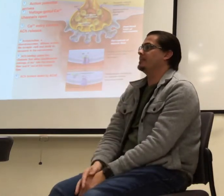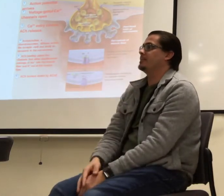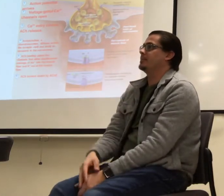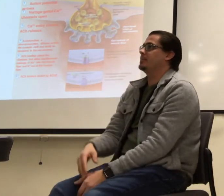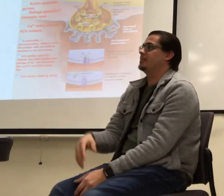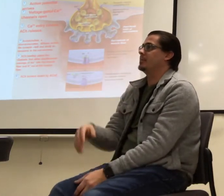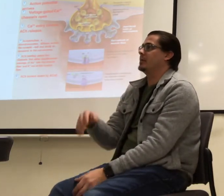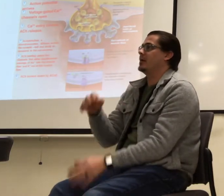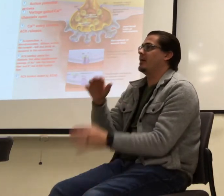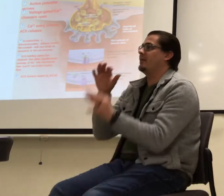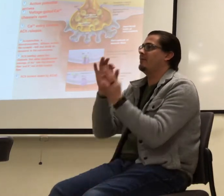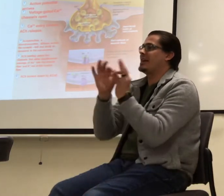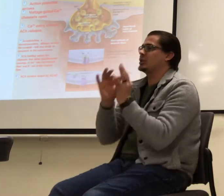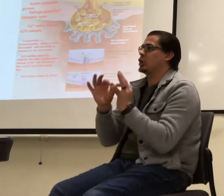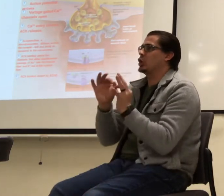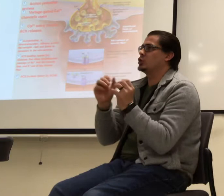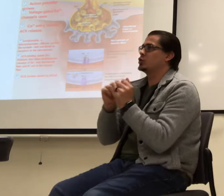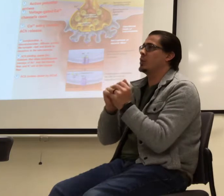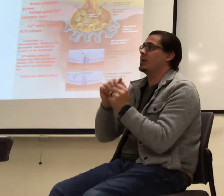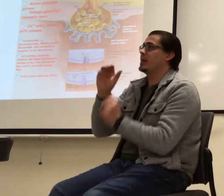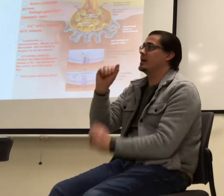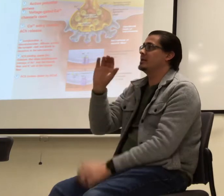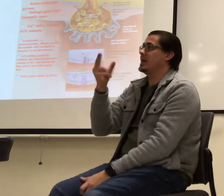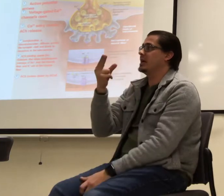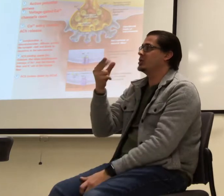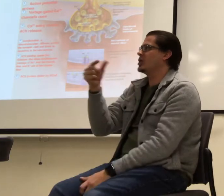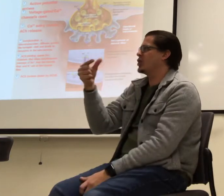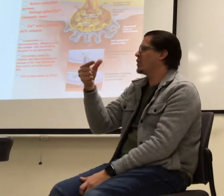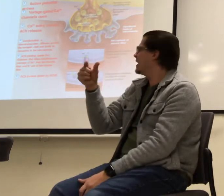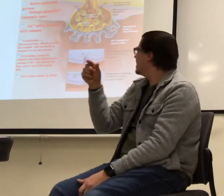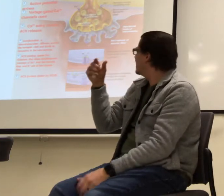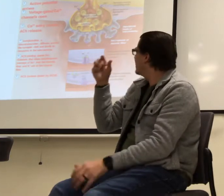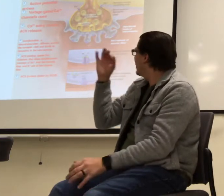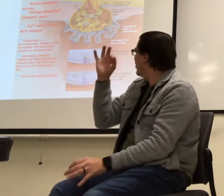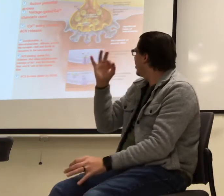Vesicles with ACH will then